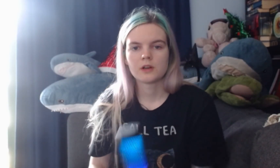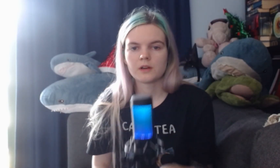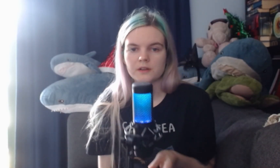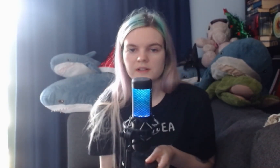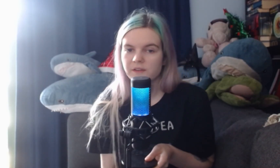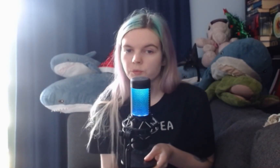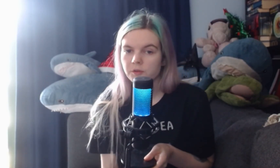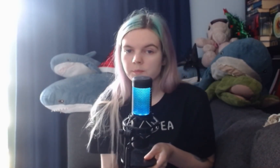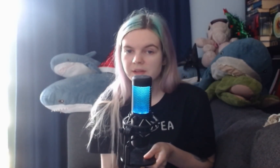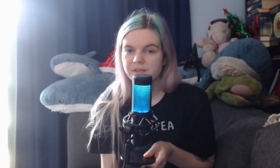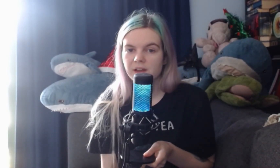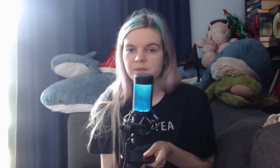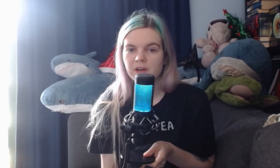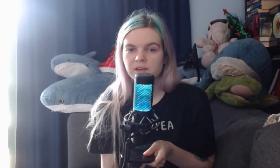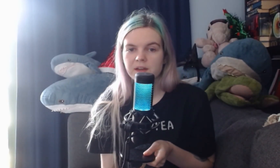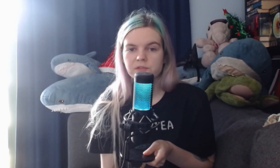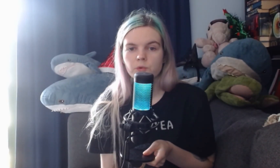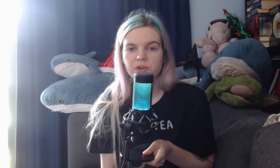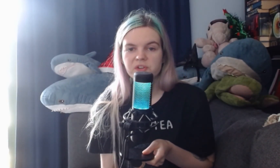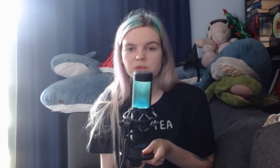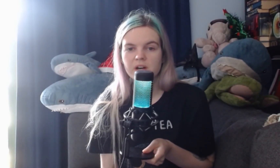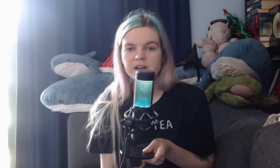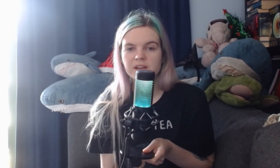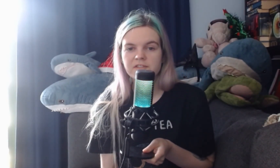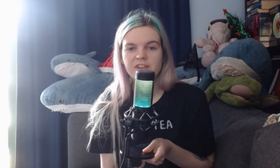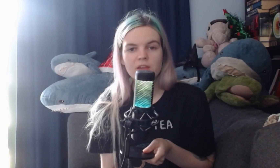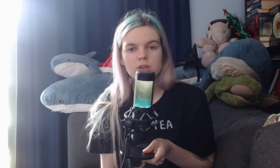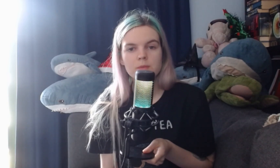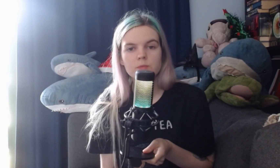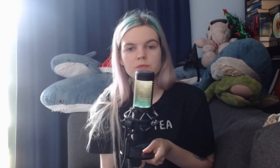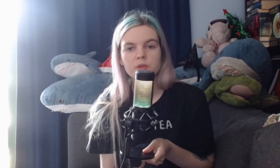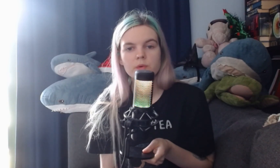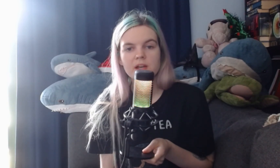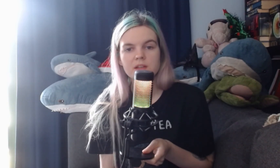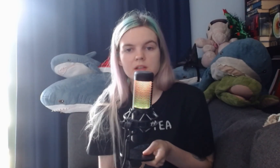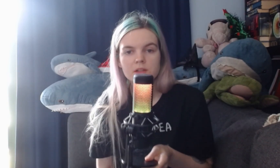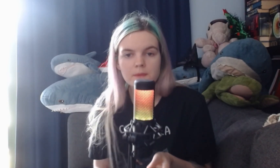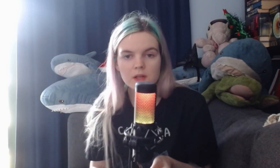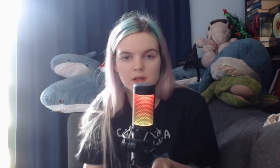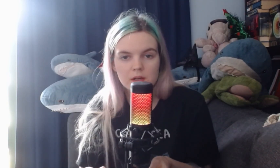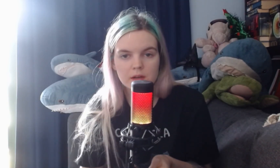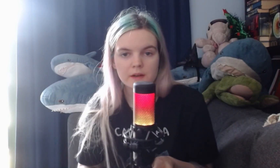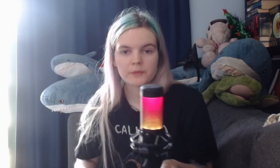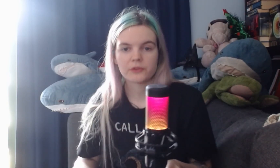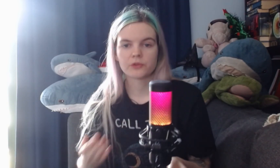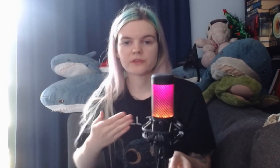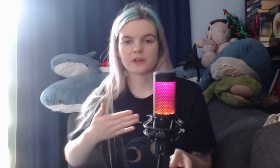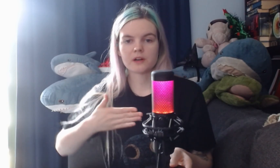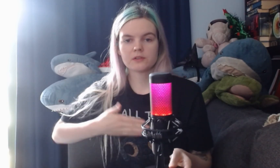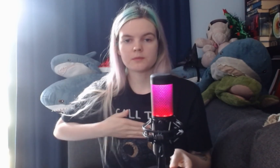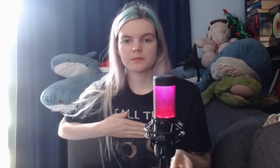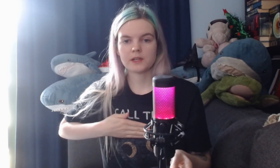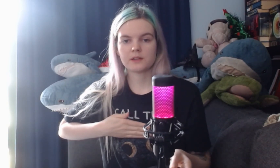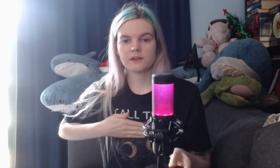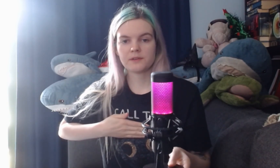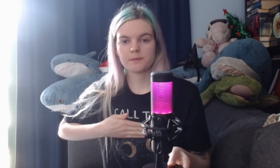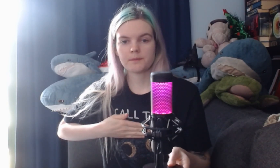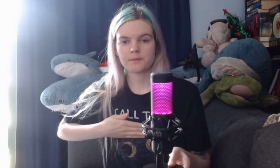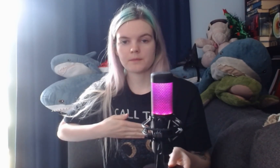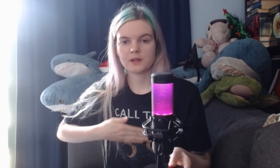The next one means I'm fine. I have to warn you, I failed a bit with recreating it. So you start like this,